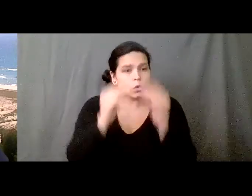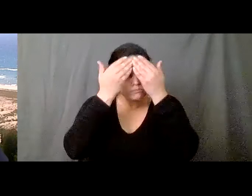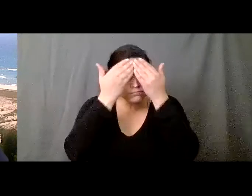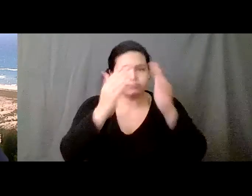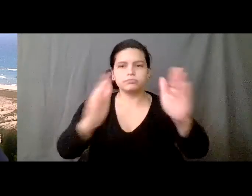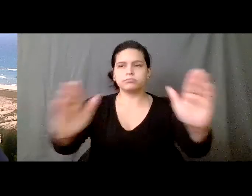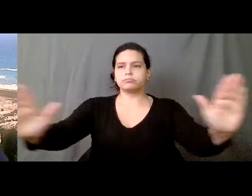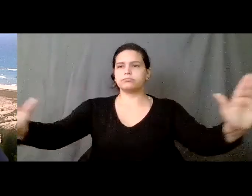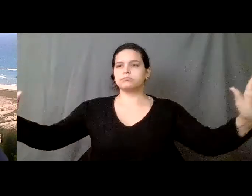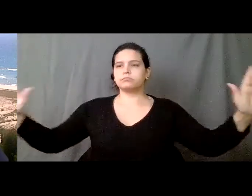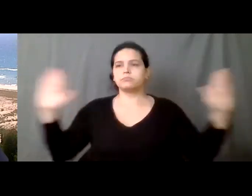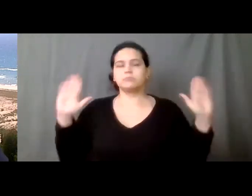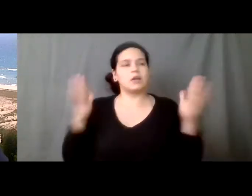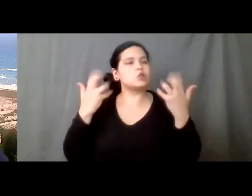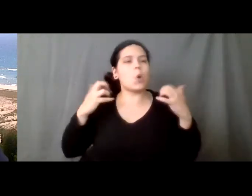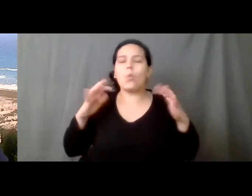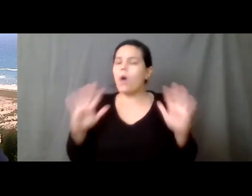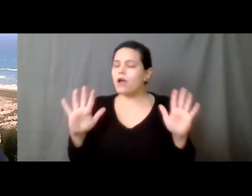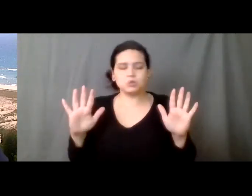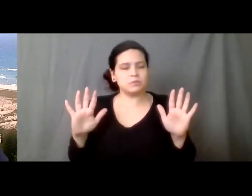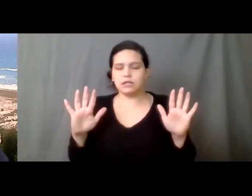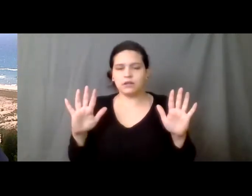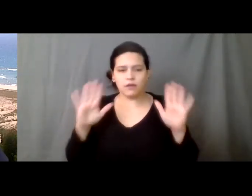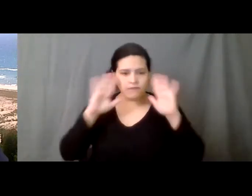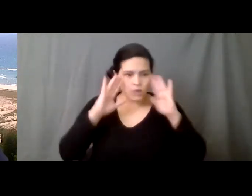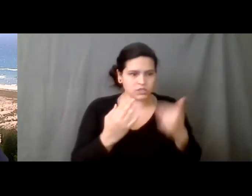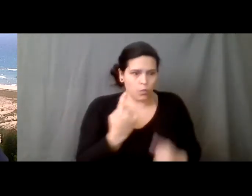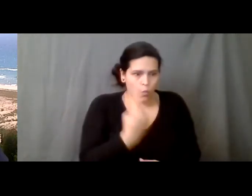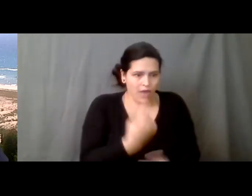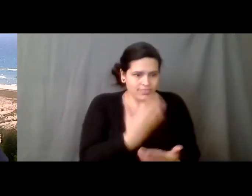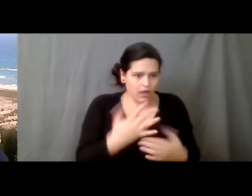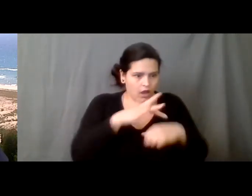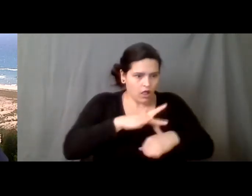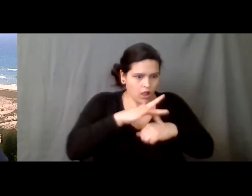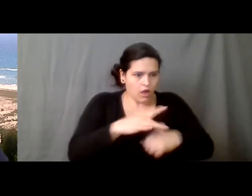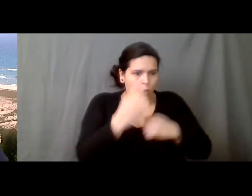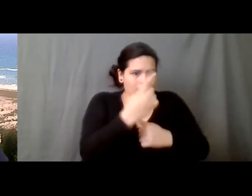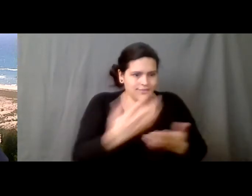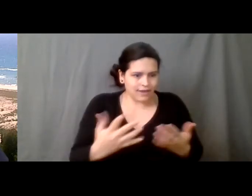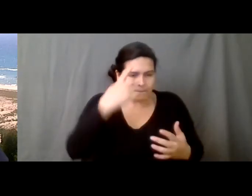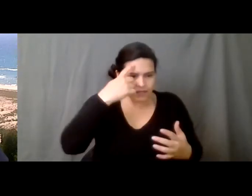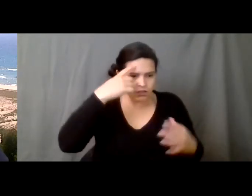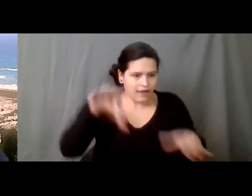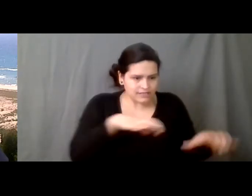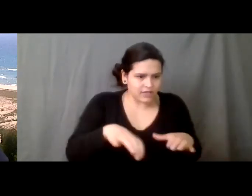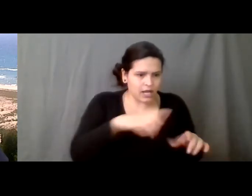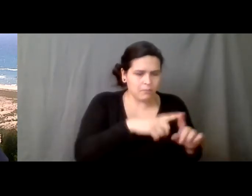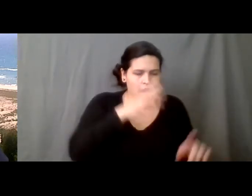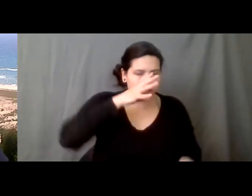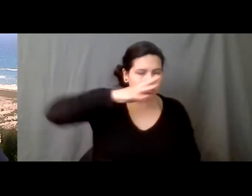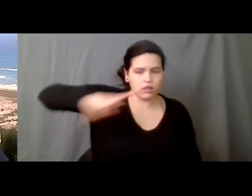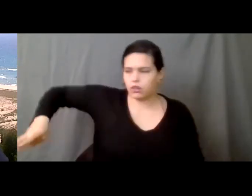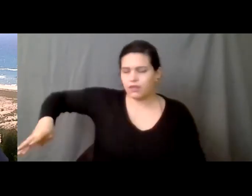we don't want to be down this road where we're all consumed by mental activity and not being involved